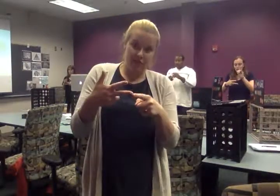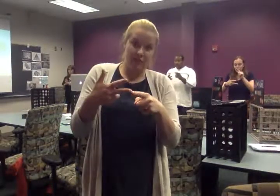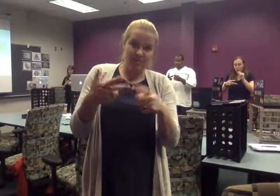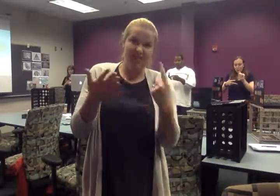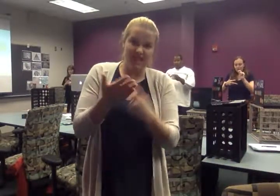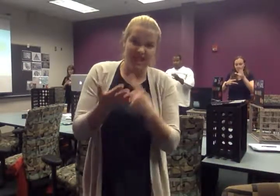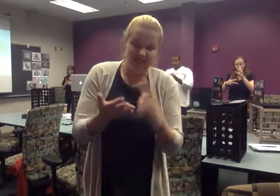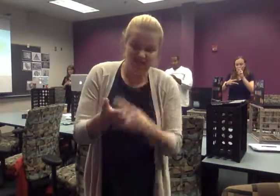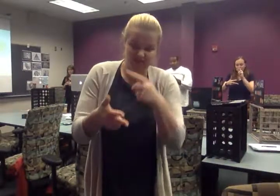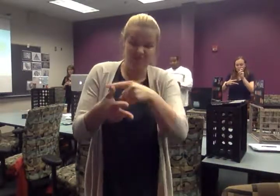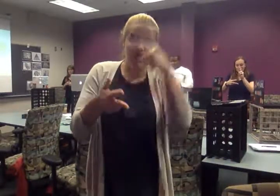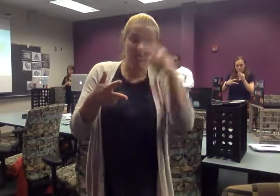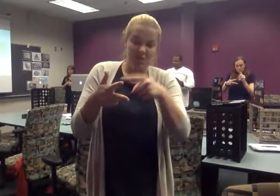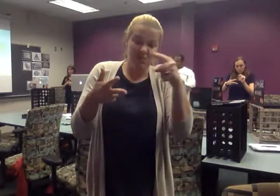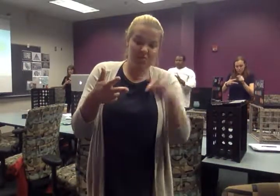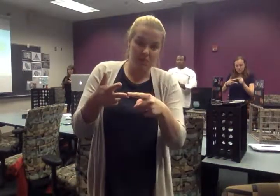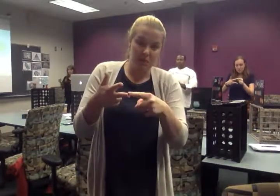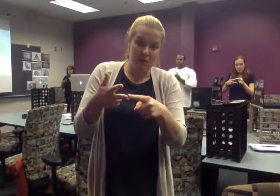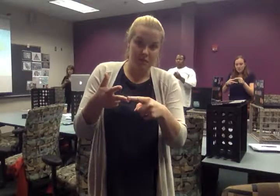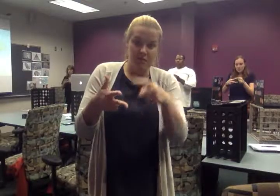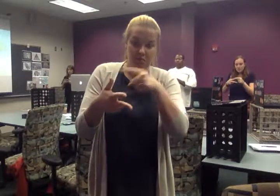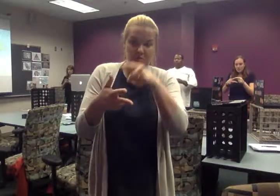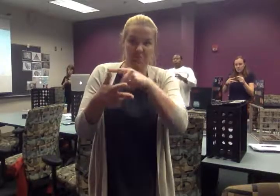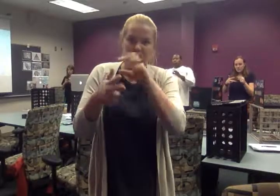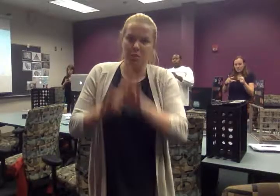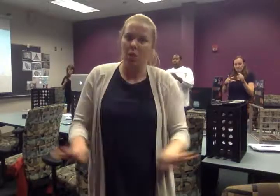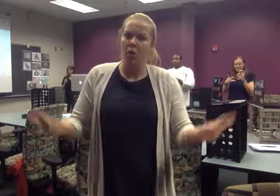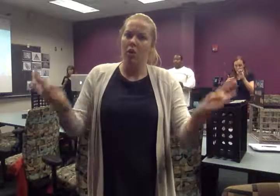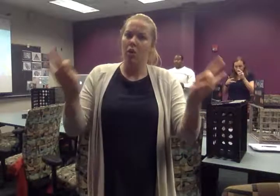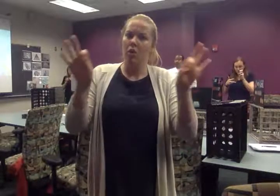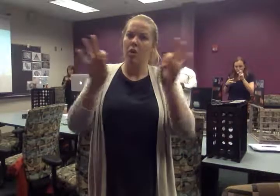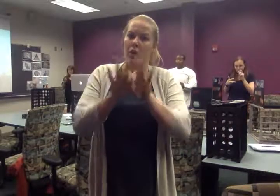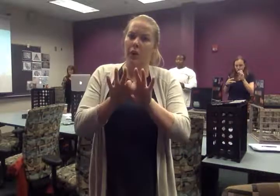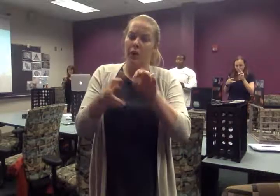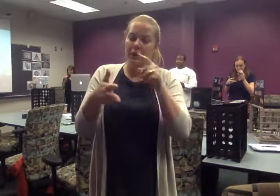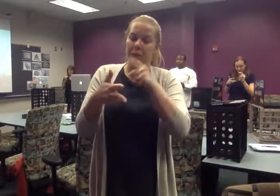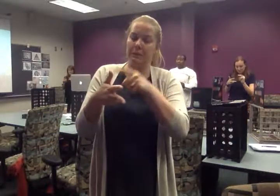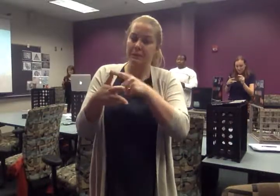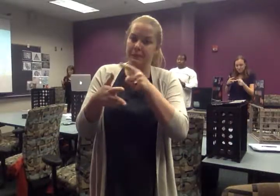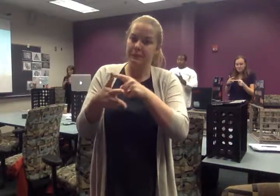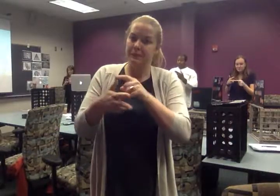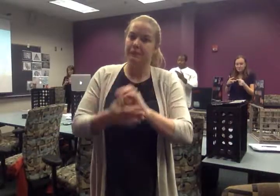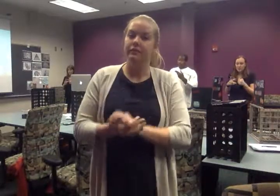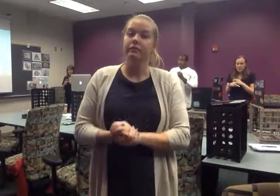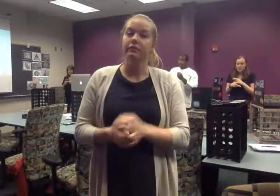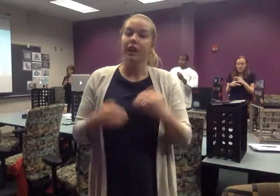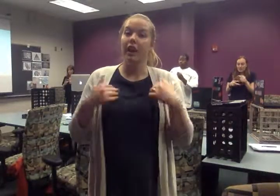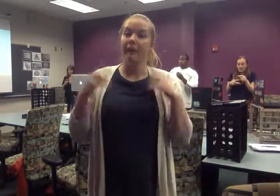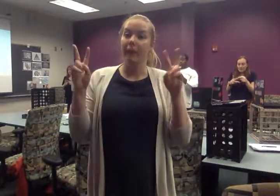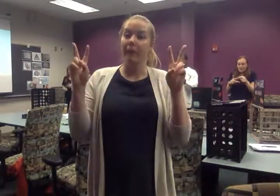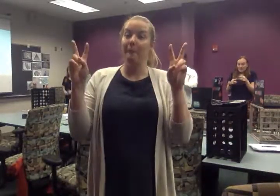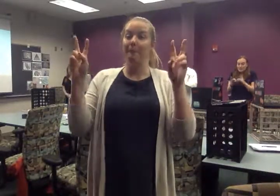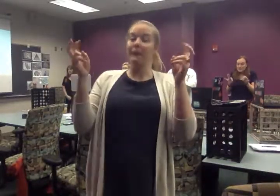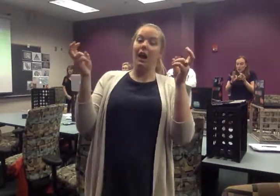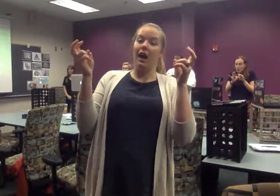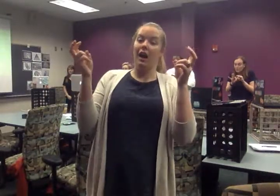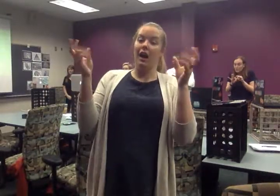value. And its first function is by far the most important. Like, this is a quote from my actual physical high school econ textbook. In